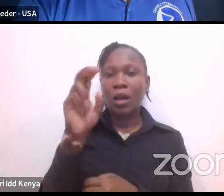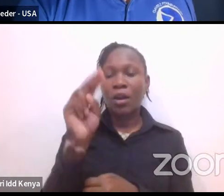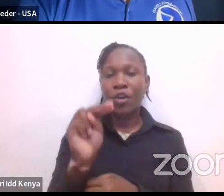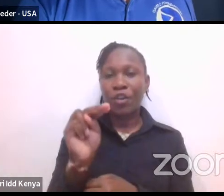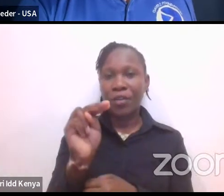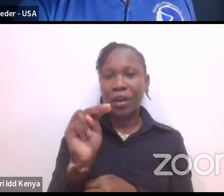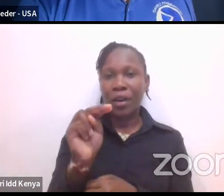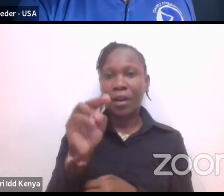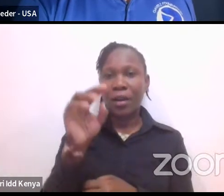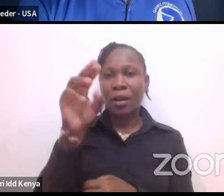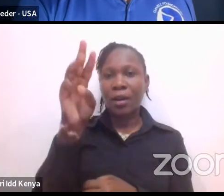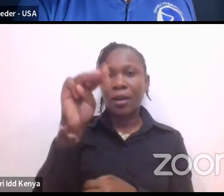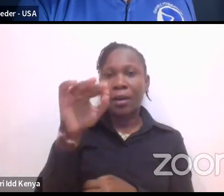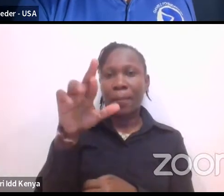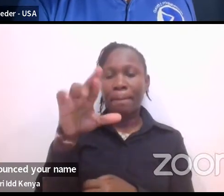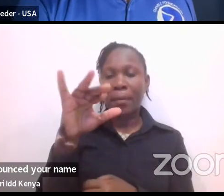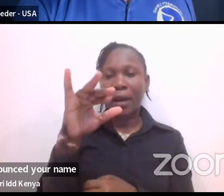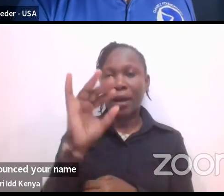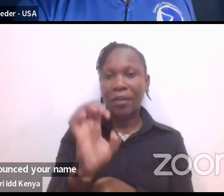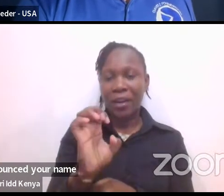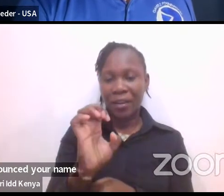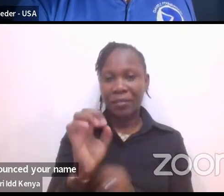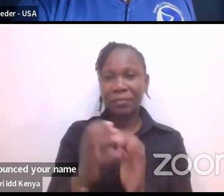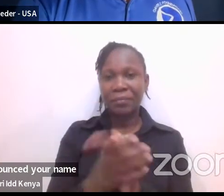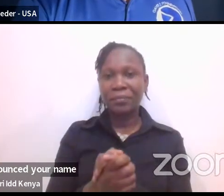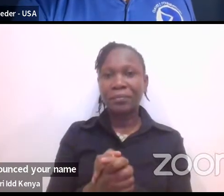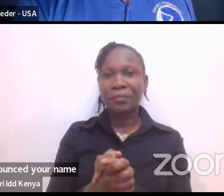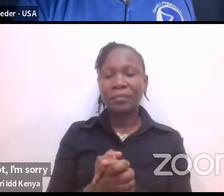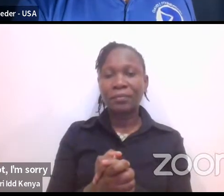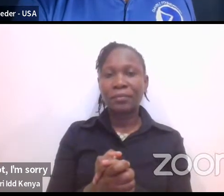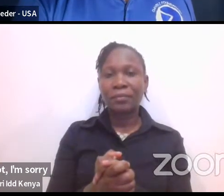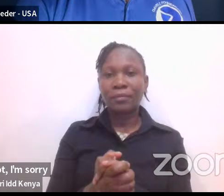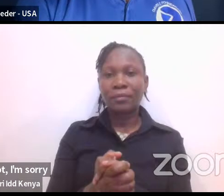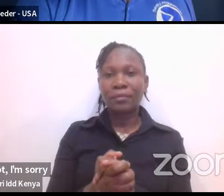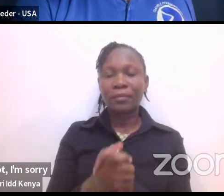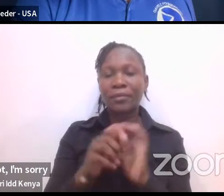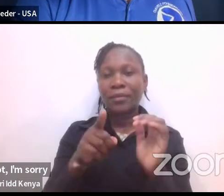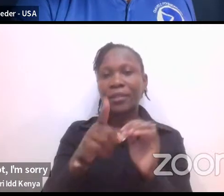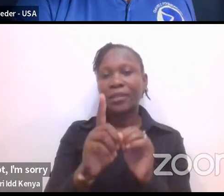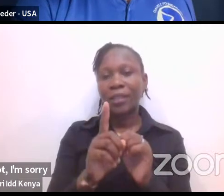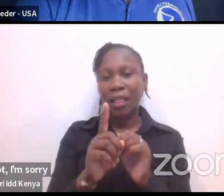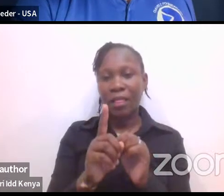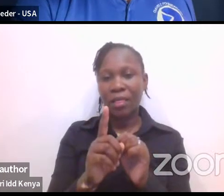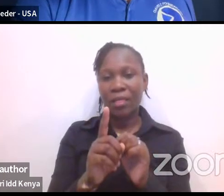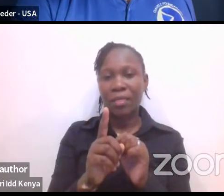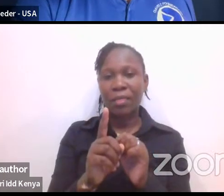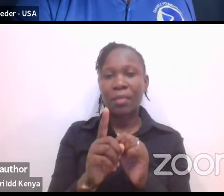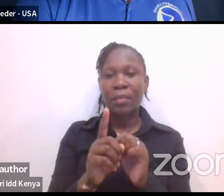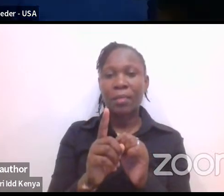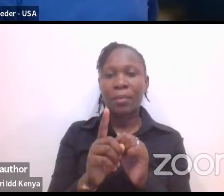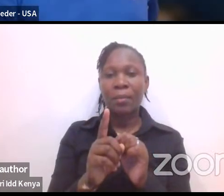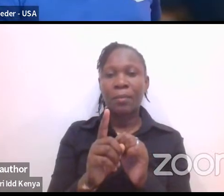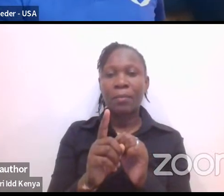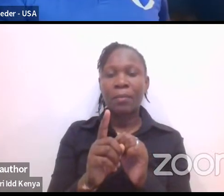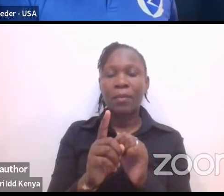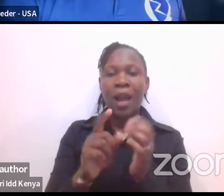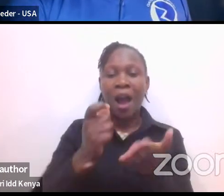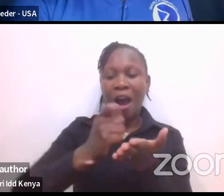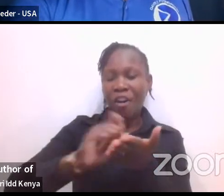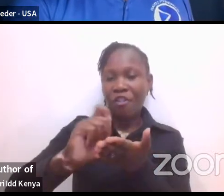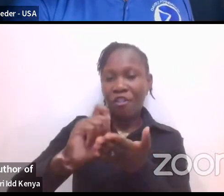And if I did not, I'm sorry, Dr. Doreen. She is an author of a book